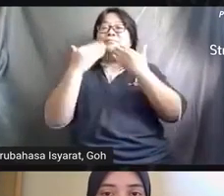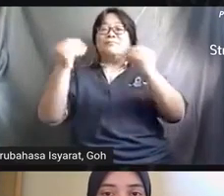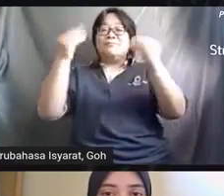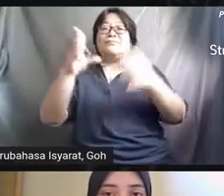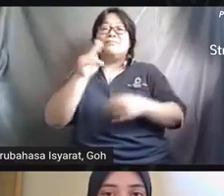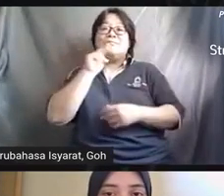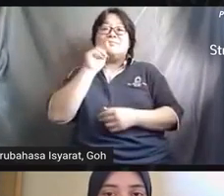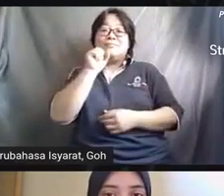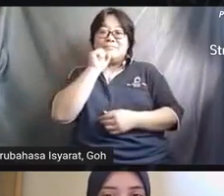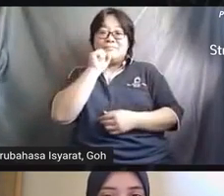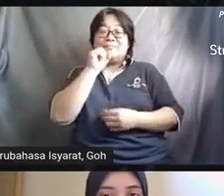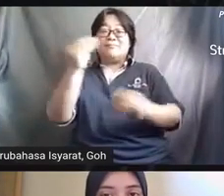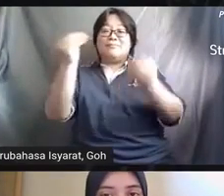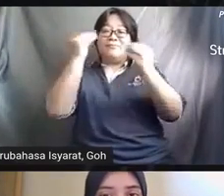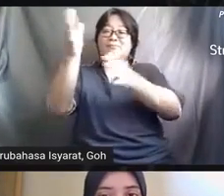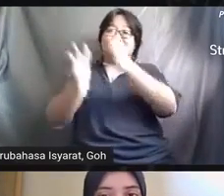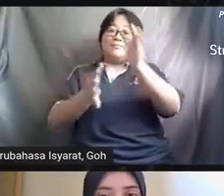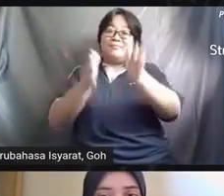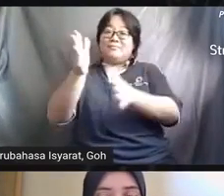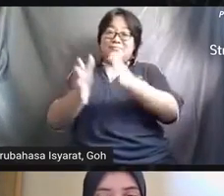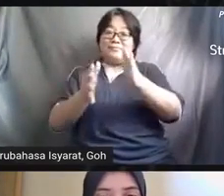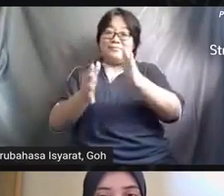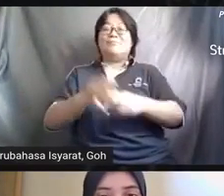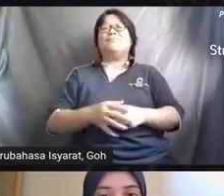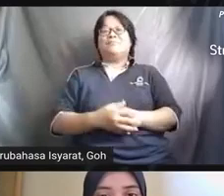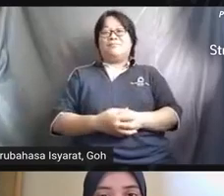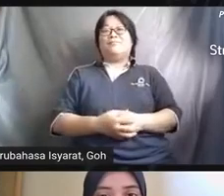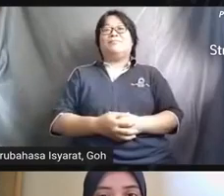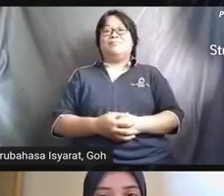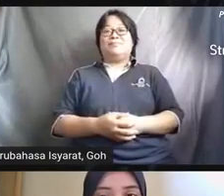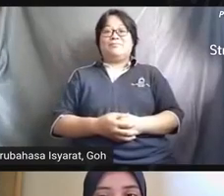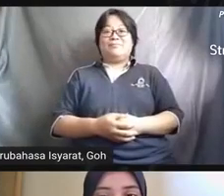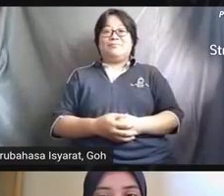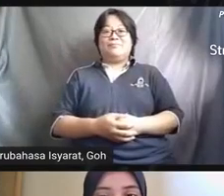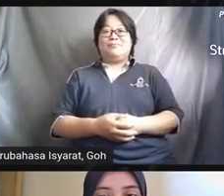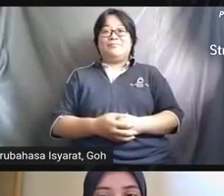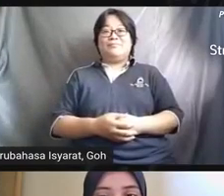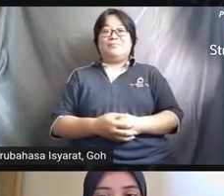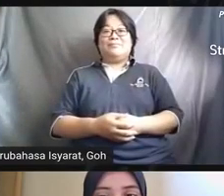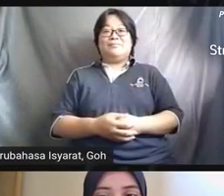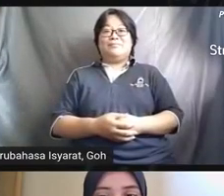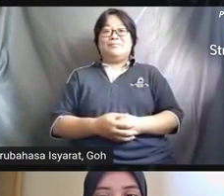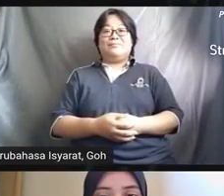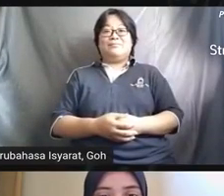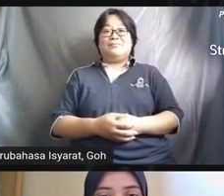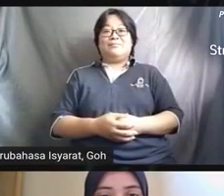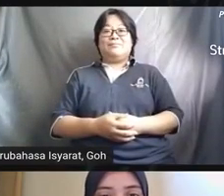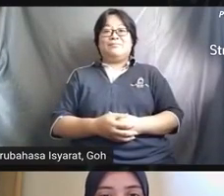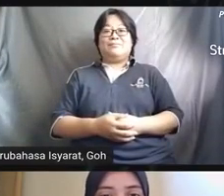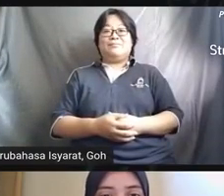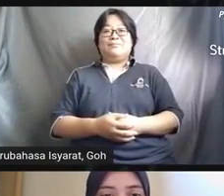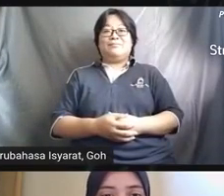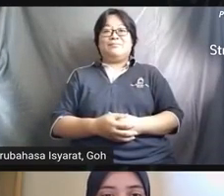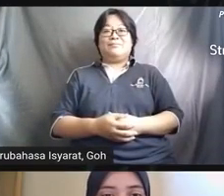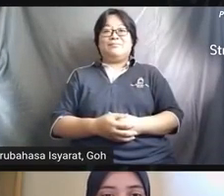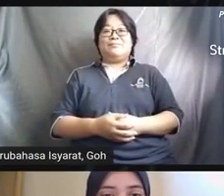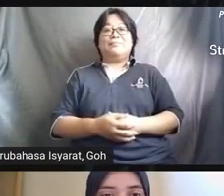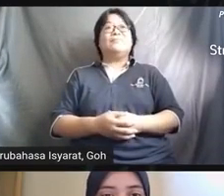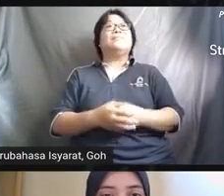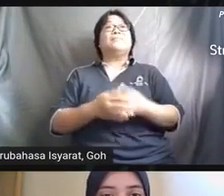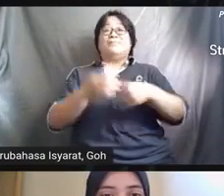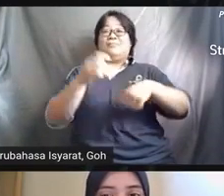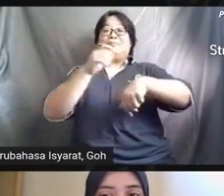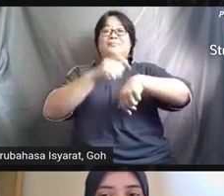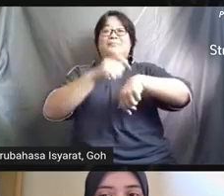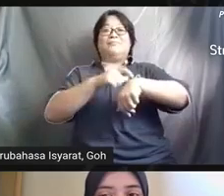teacher for our Bahasa Isyarat Malaysia today. So I believe that is all for today's program.